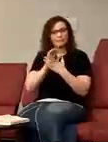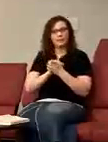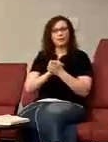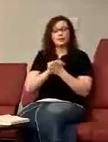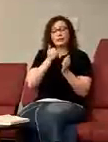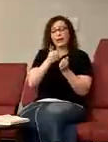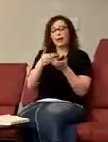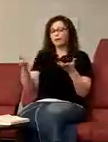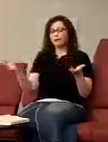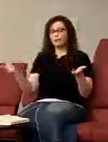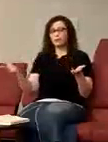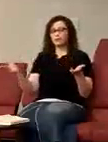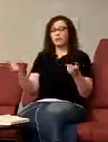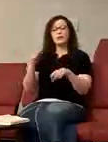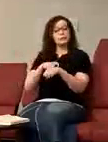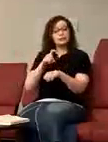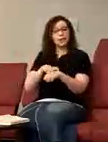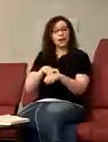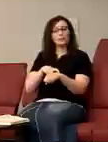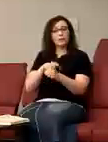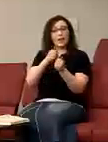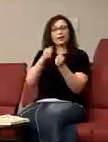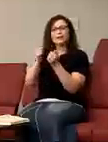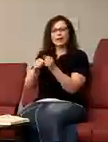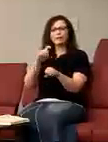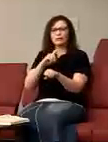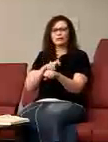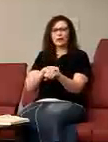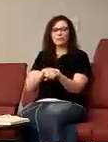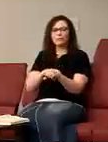time, and to every time there is a purpose,